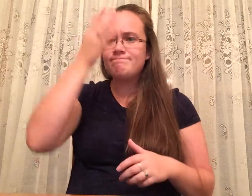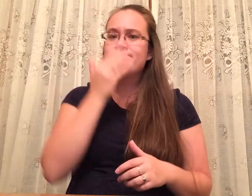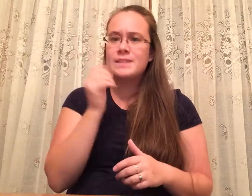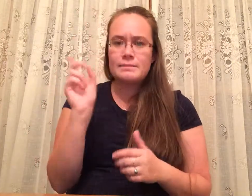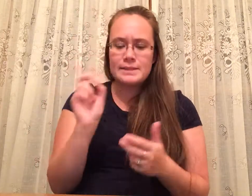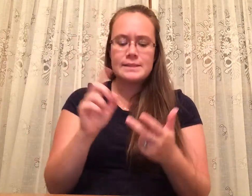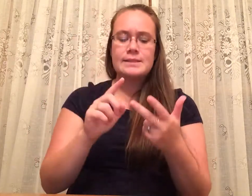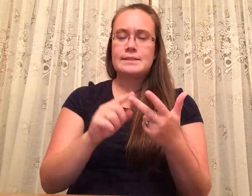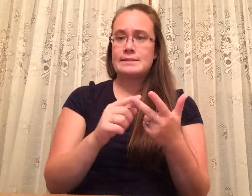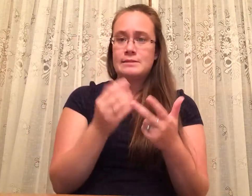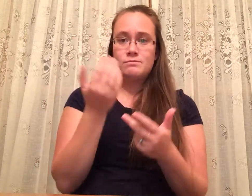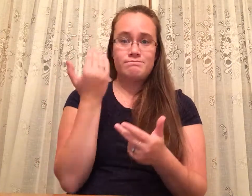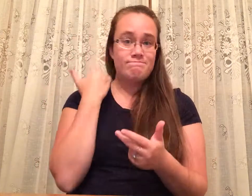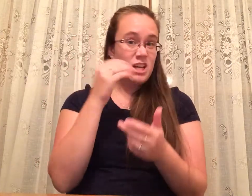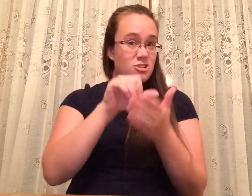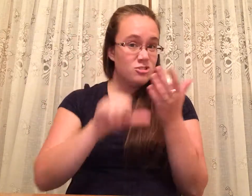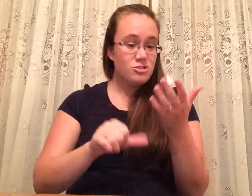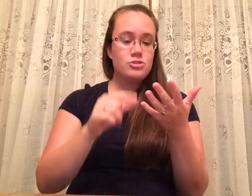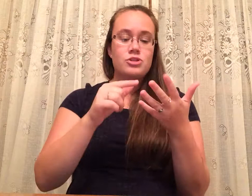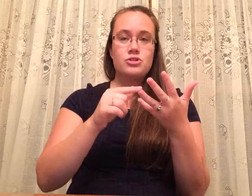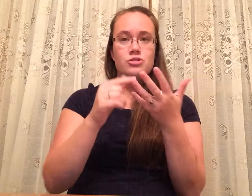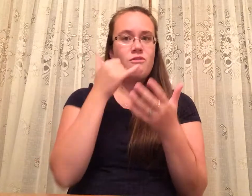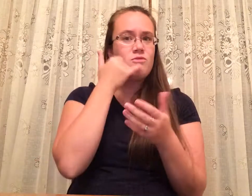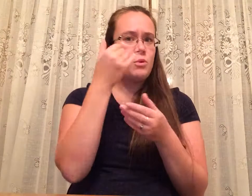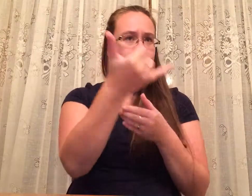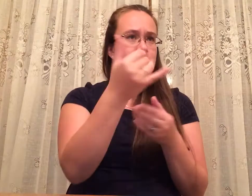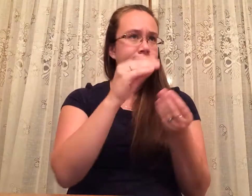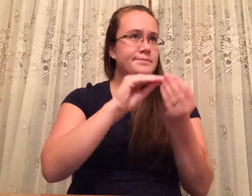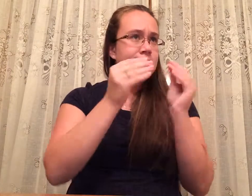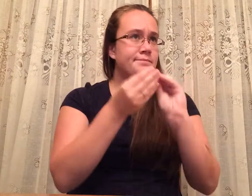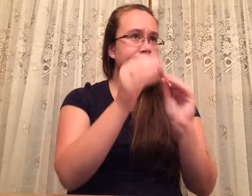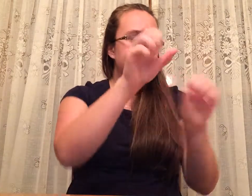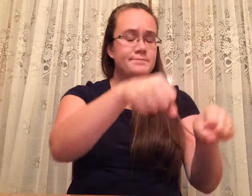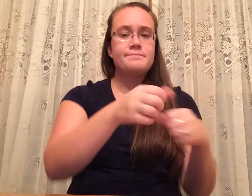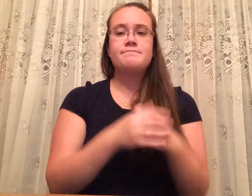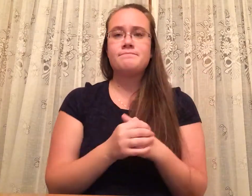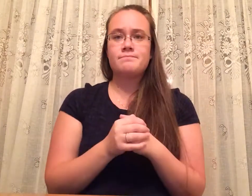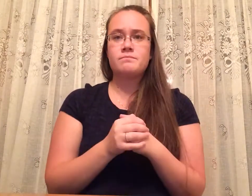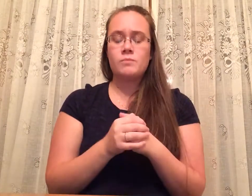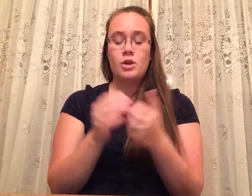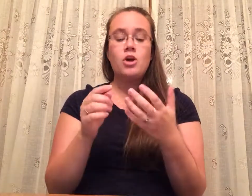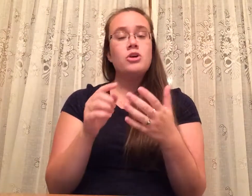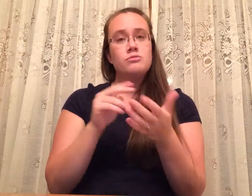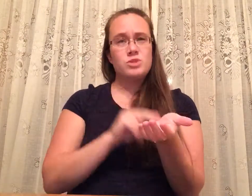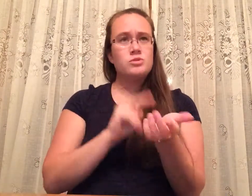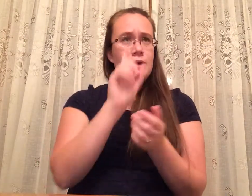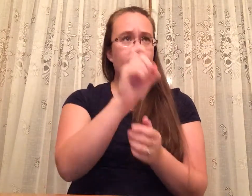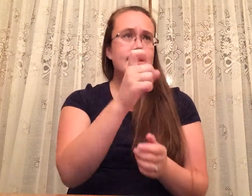number at which you can be reached post-operatively. The nurse will also ask if you have any dentures or false teeth. These may